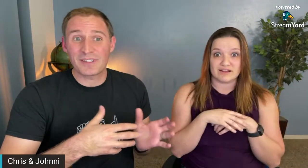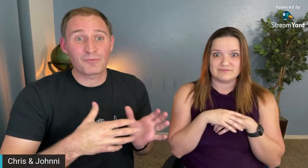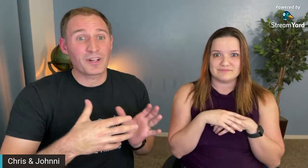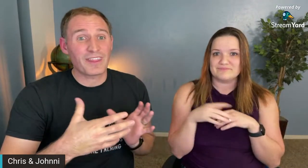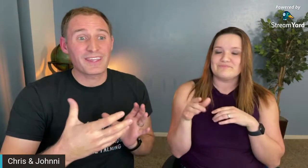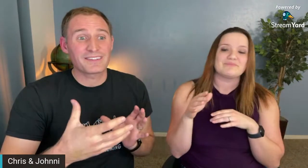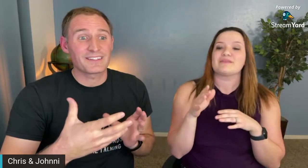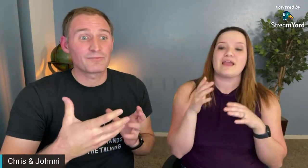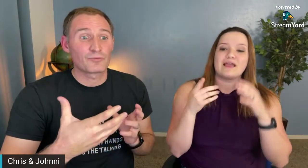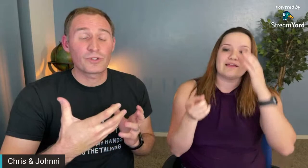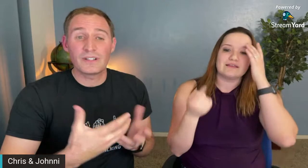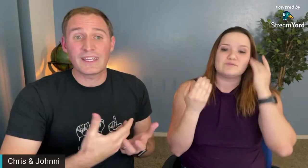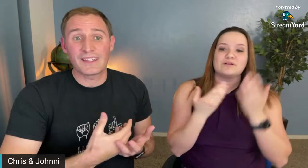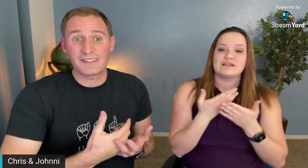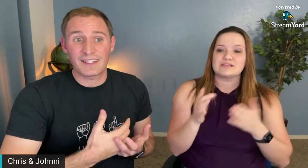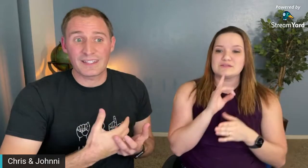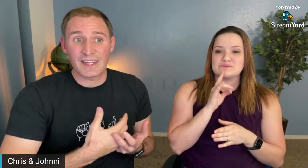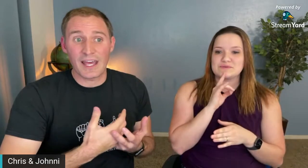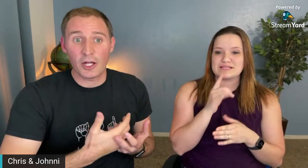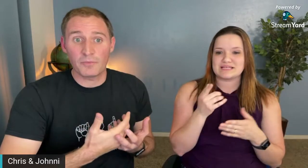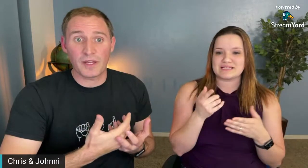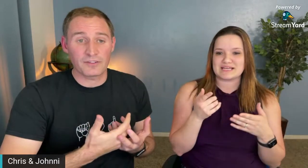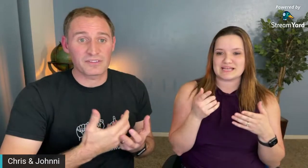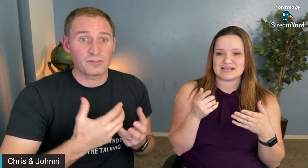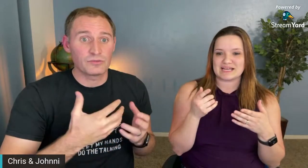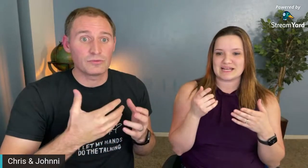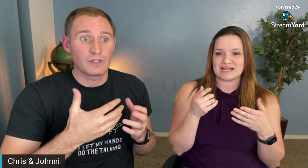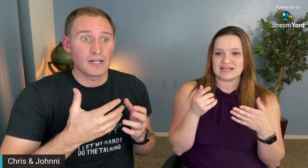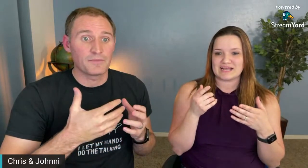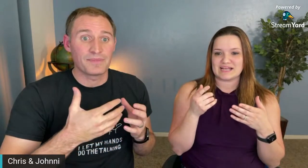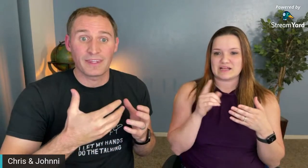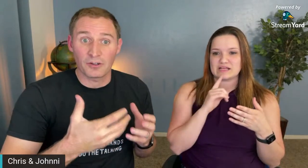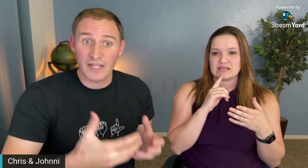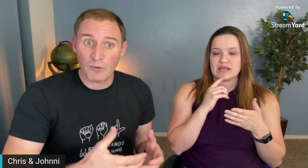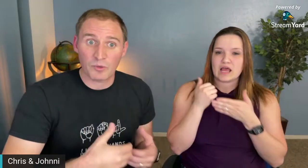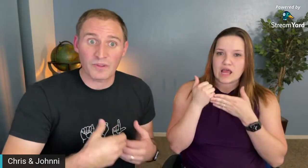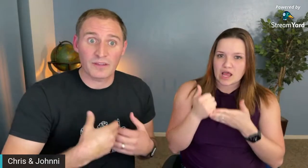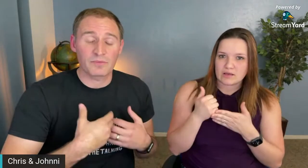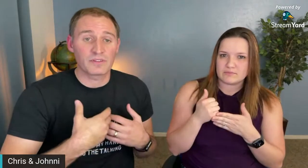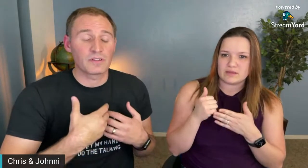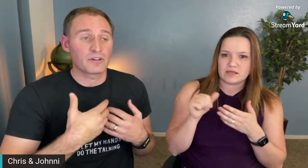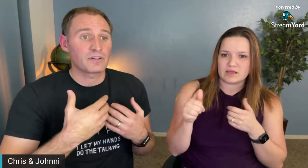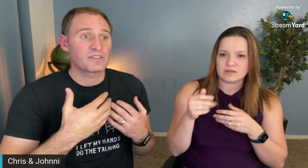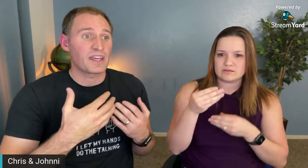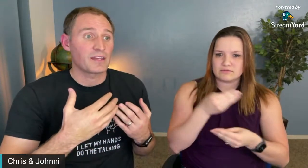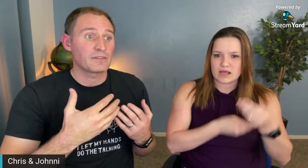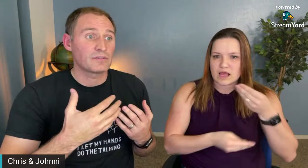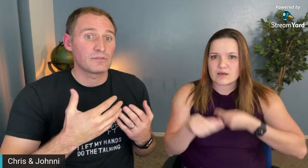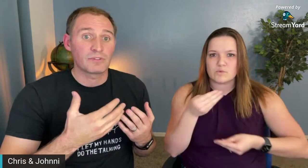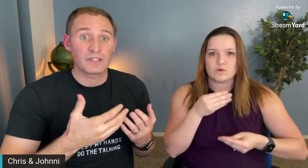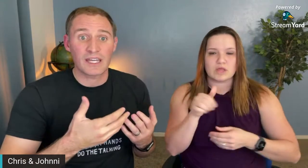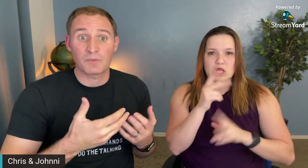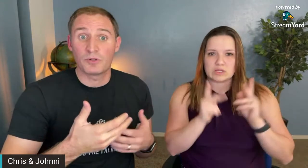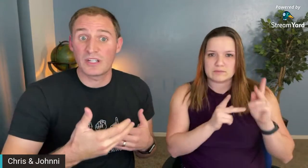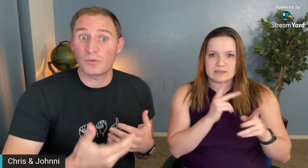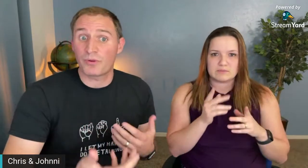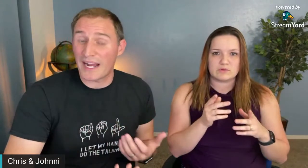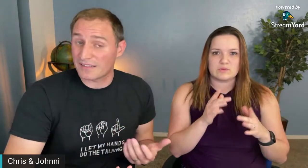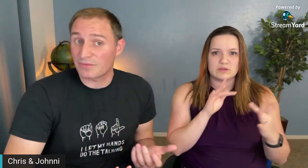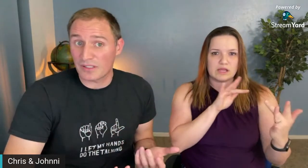been one of the things that really can help others to network with other learners and to really kind of put into practice what